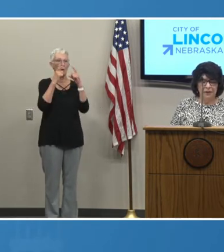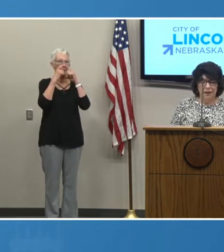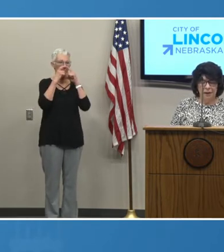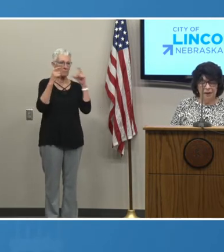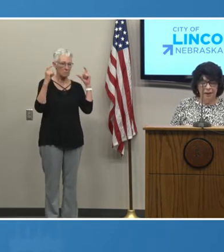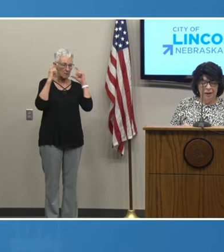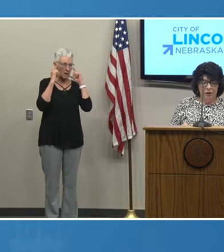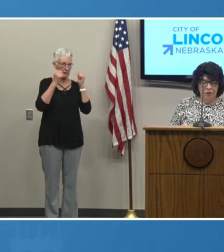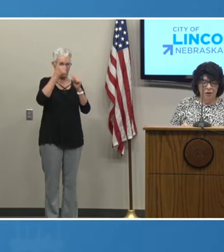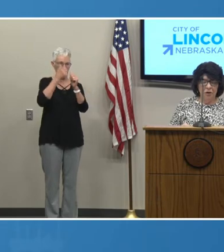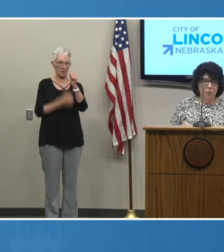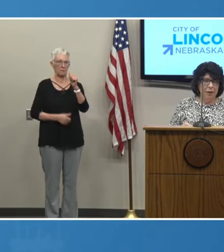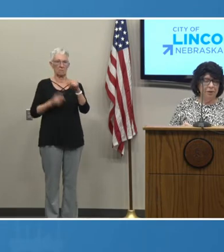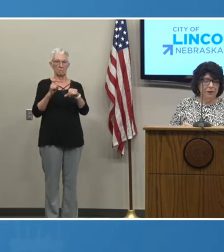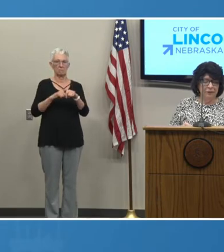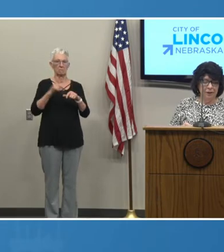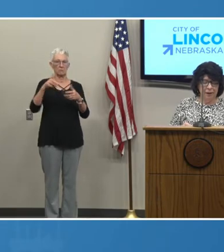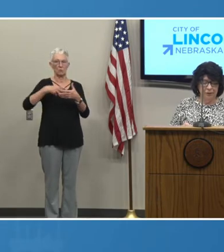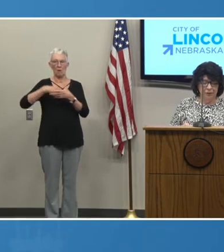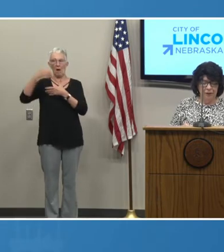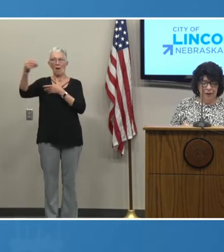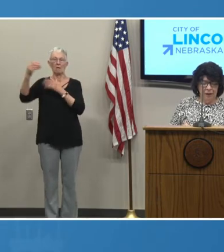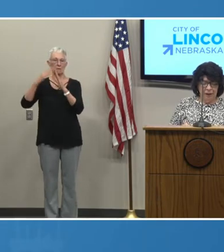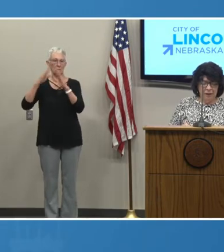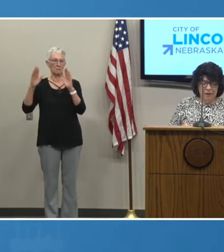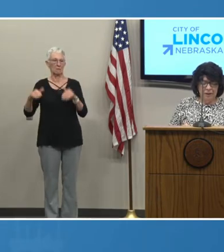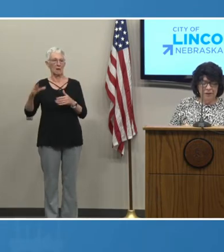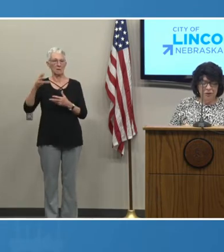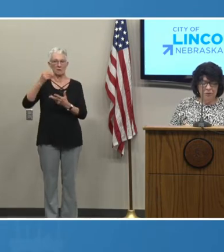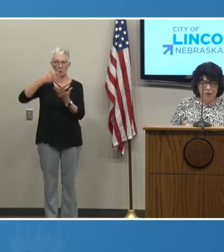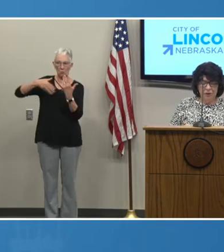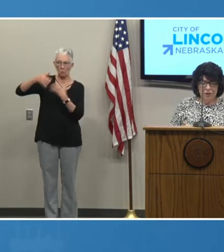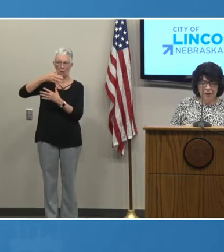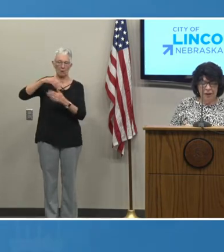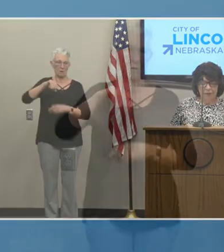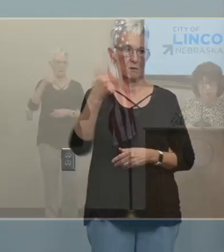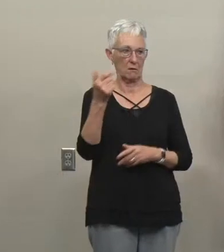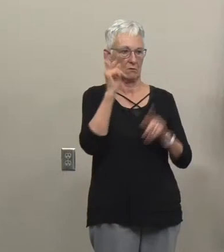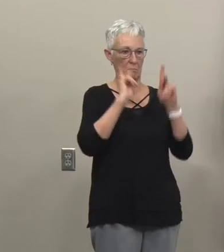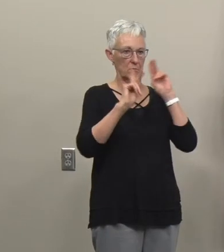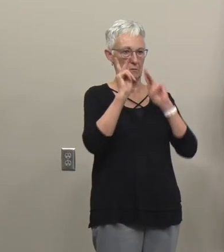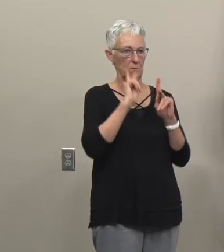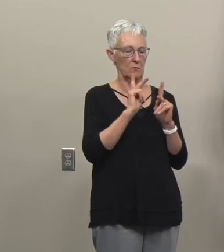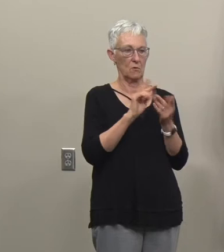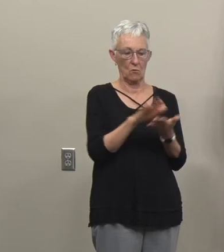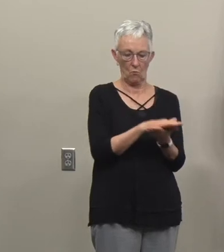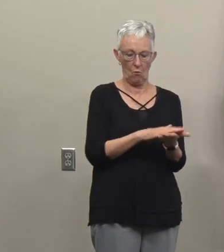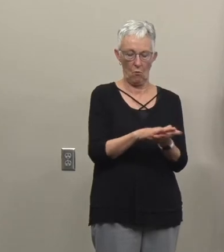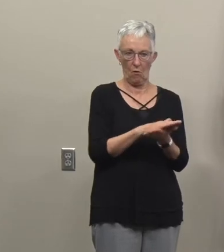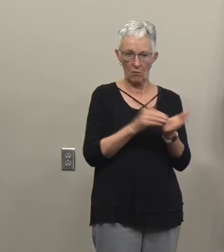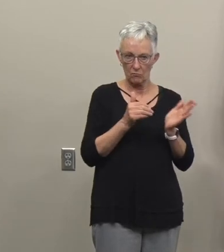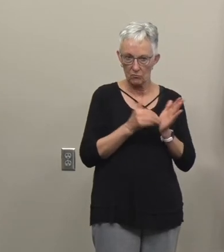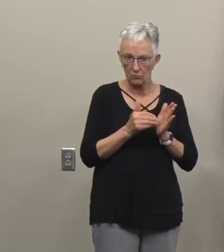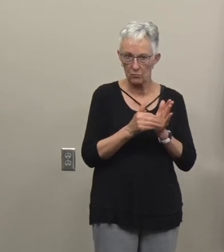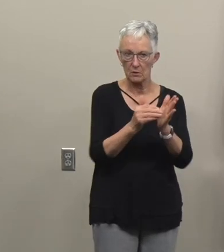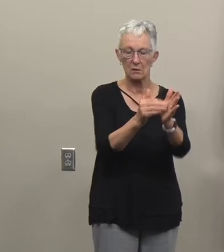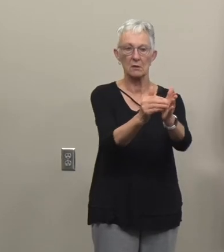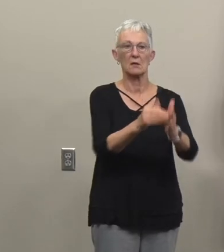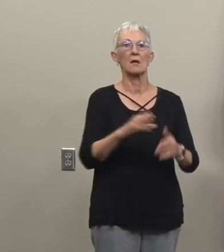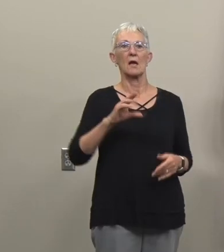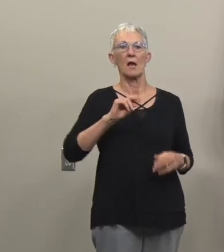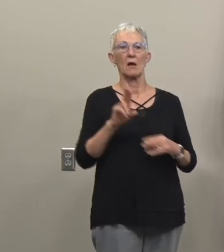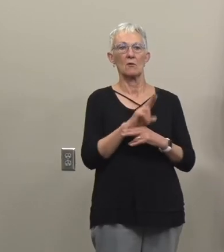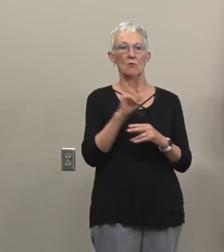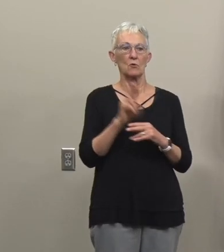you're outside your home and around others. Continue to wash your hands frequently and disinfect